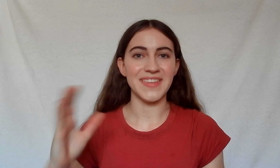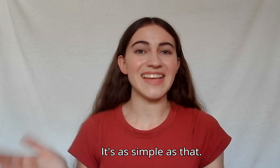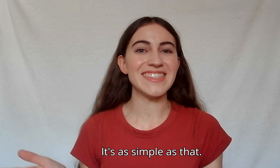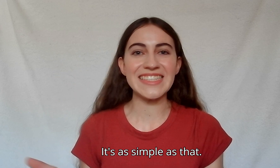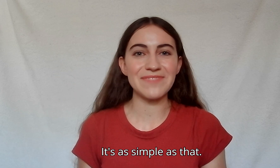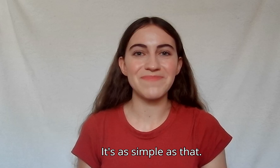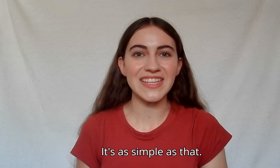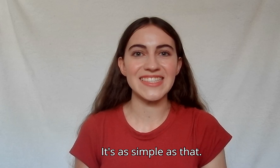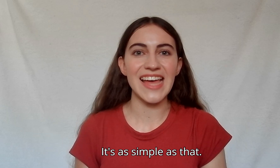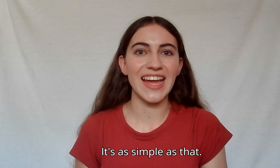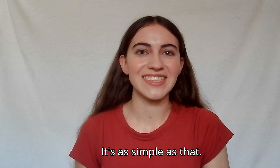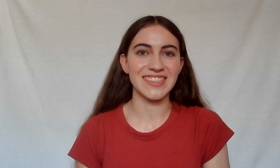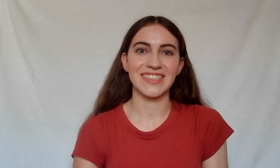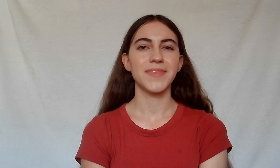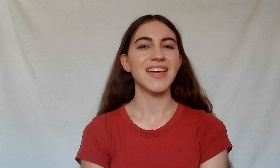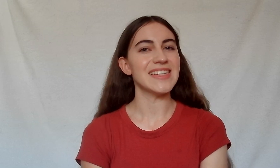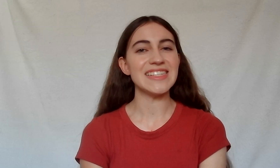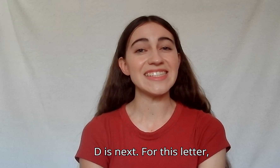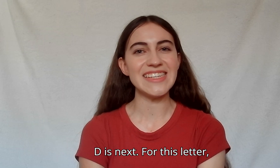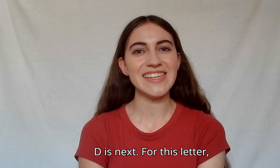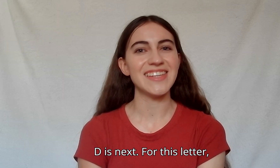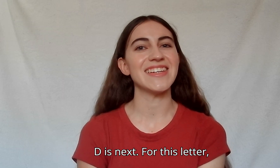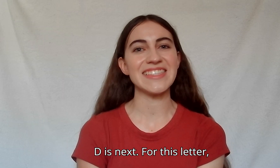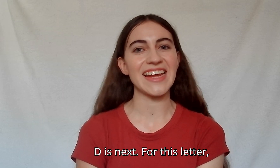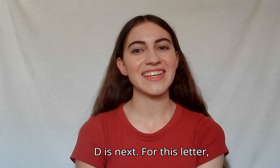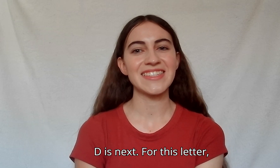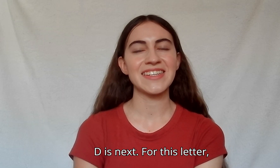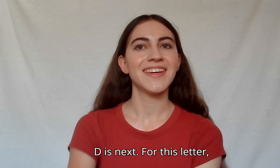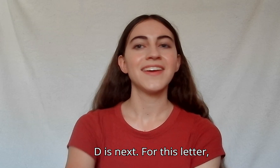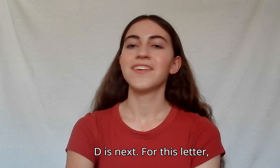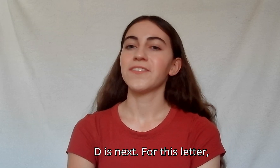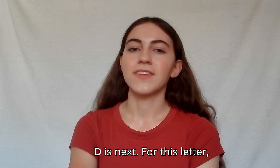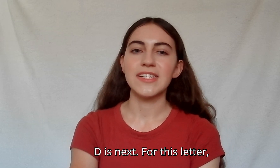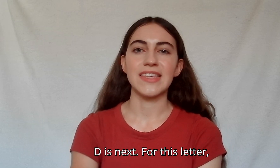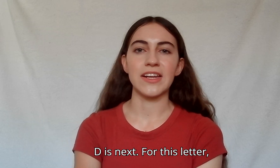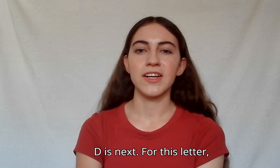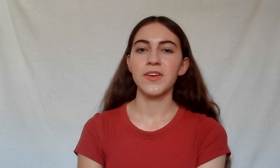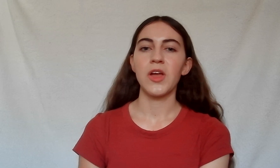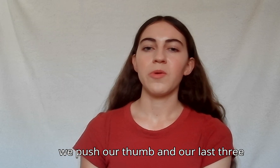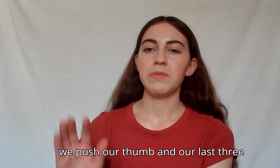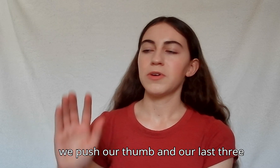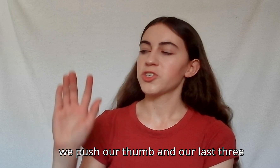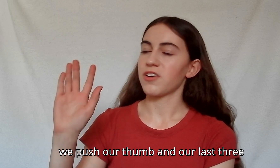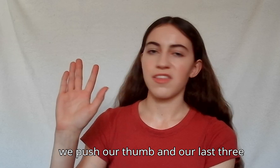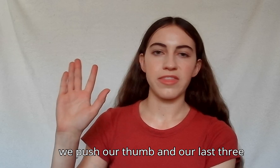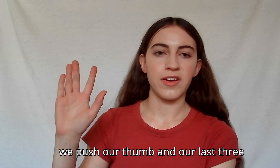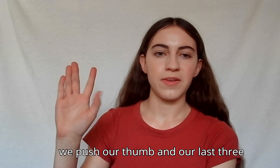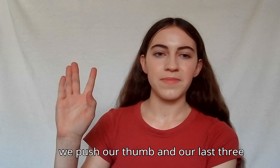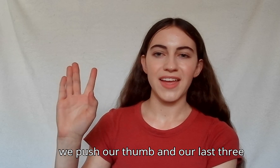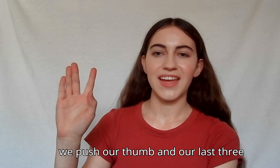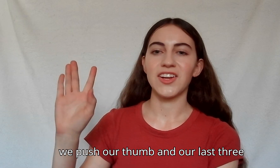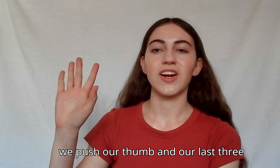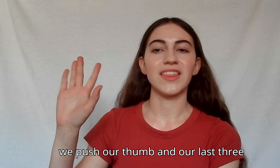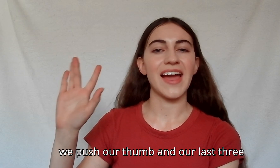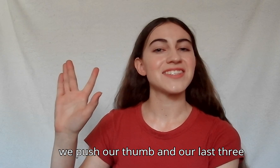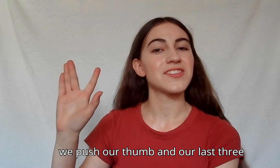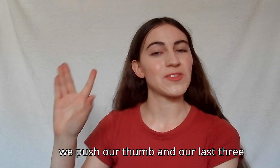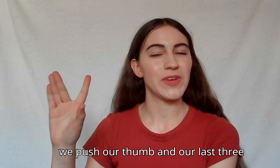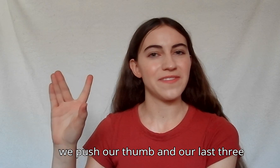It's as simple as that. D is next. For this letter, we push our thumb and our last 3